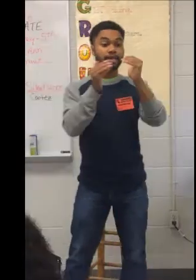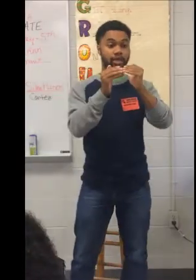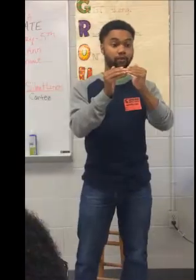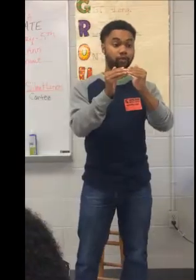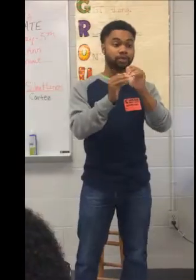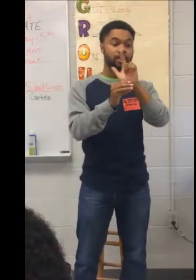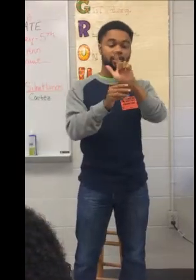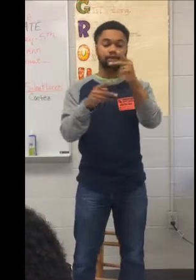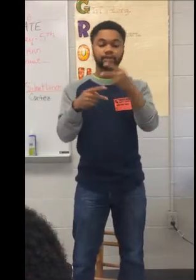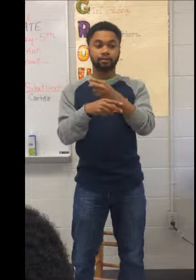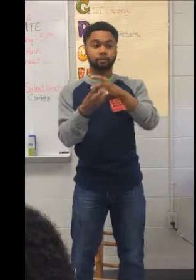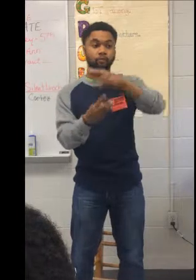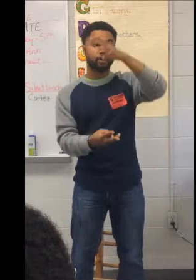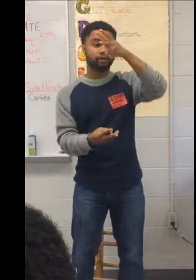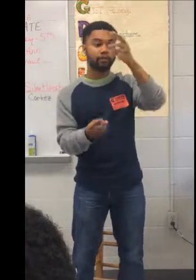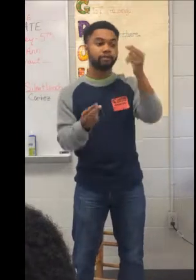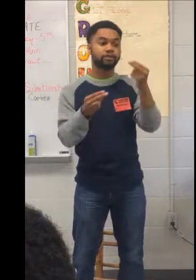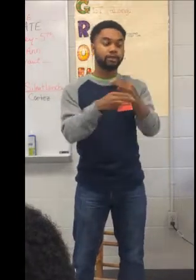times height.